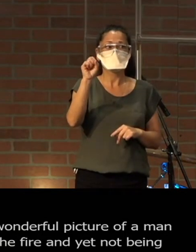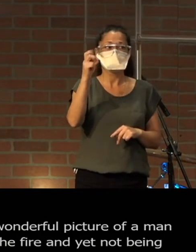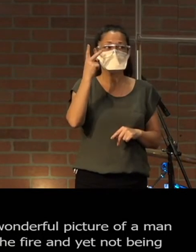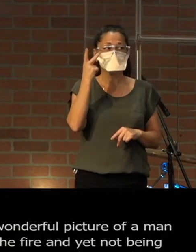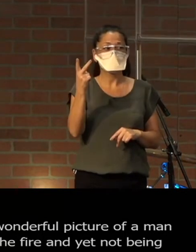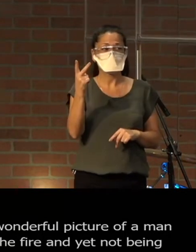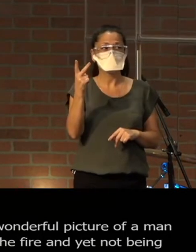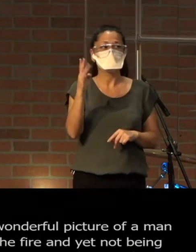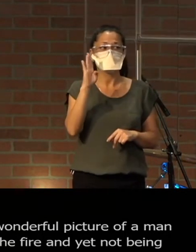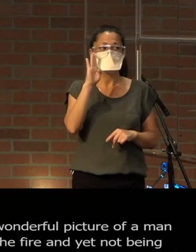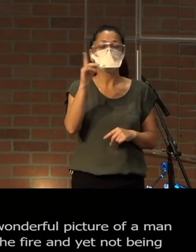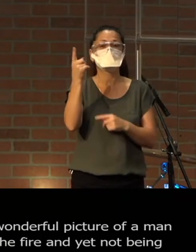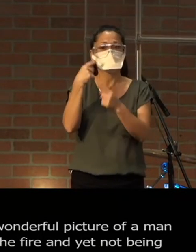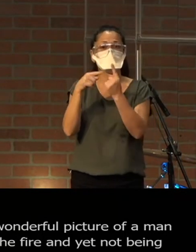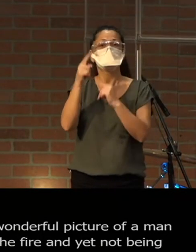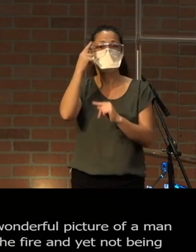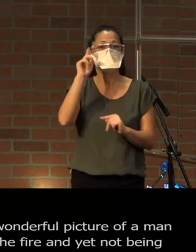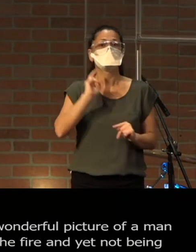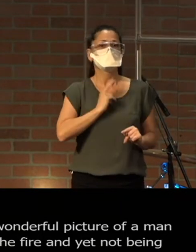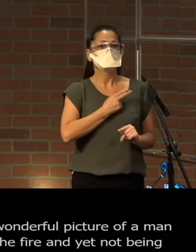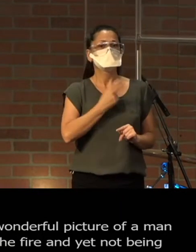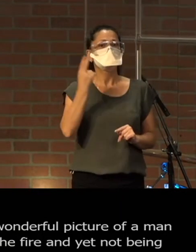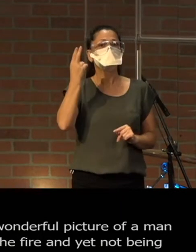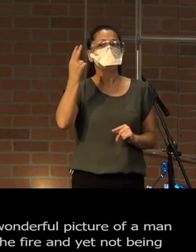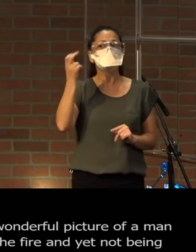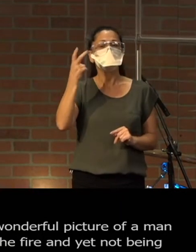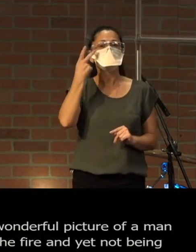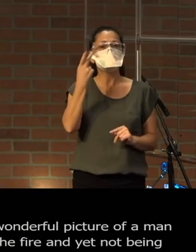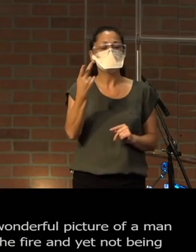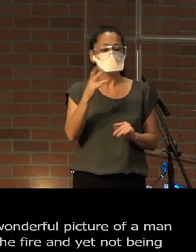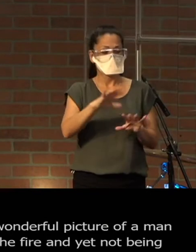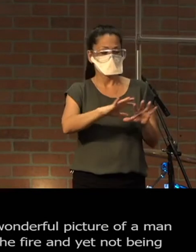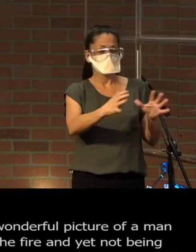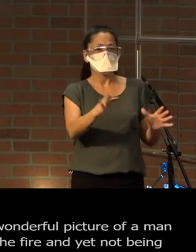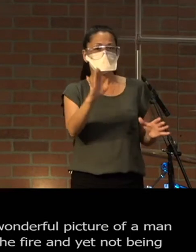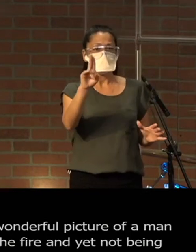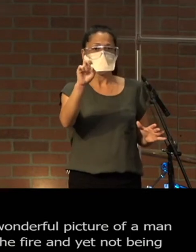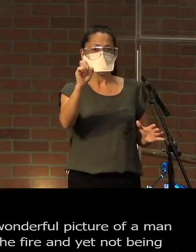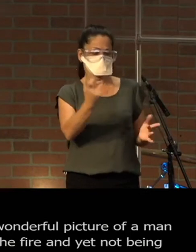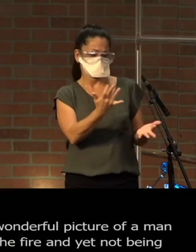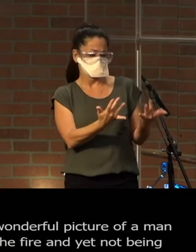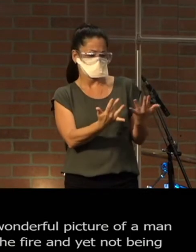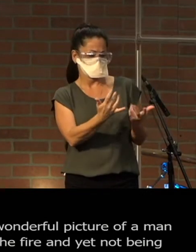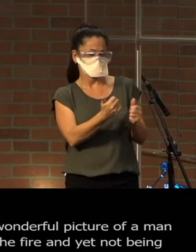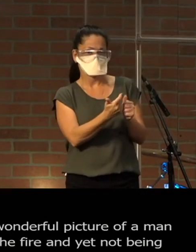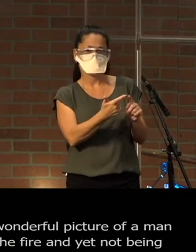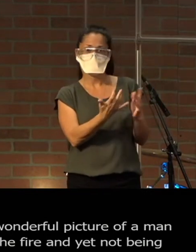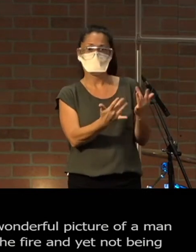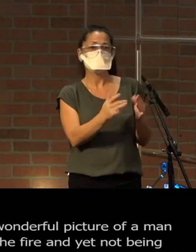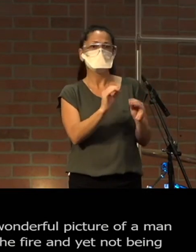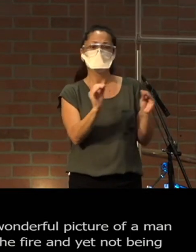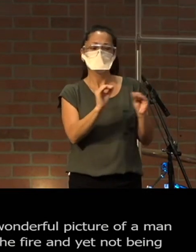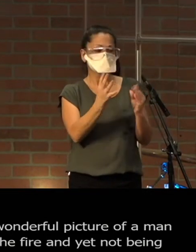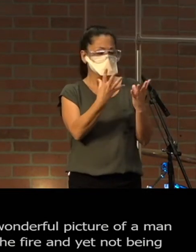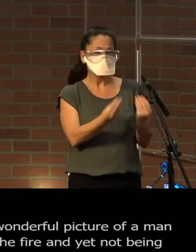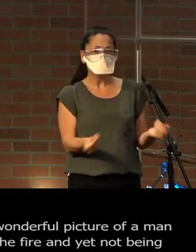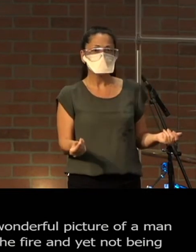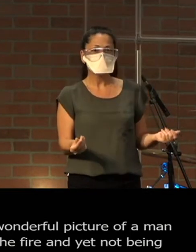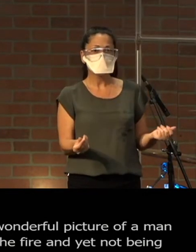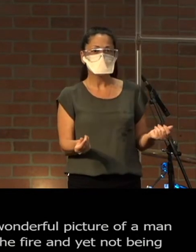comfort us. He saw a bush that burned with fire and yet was not consumed. Now, a bush